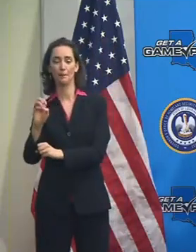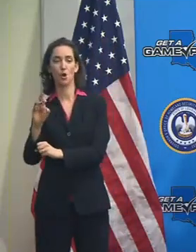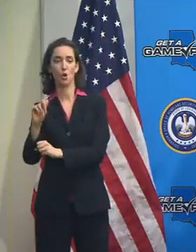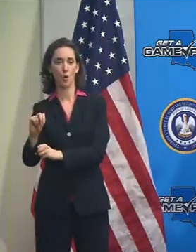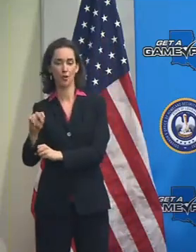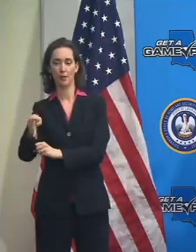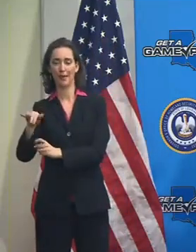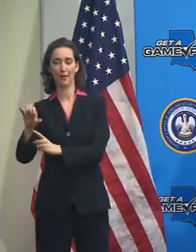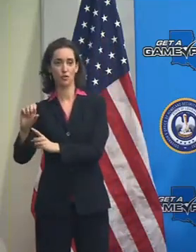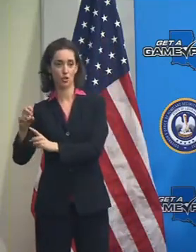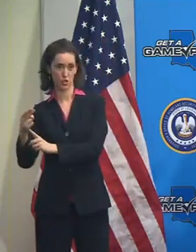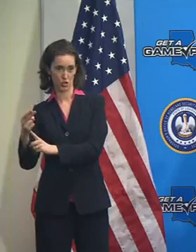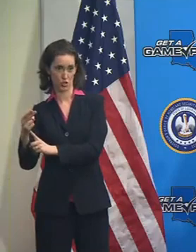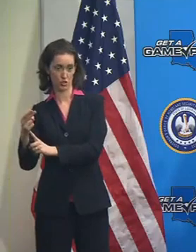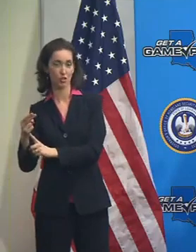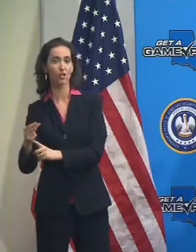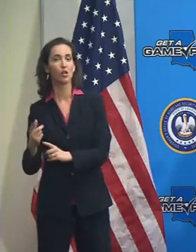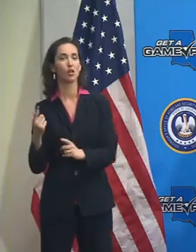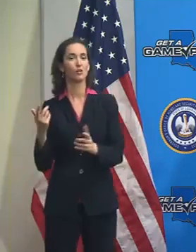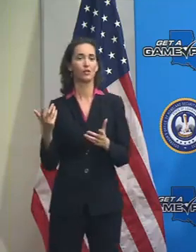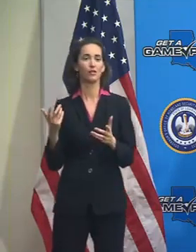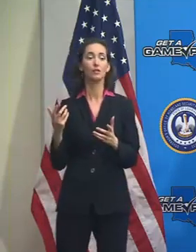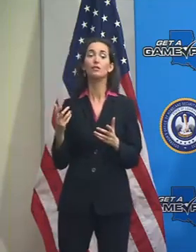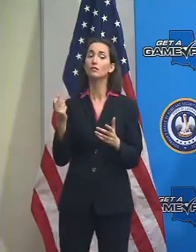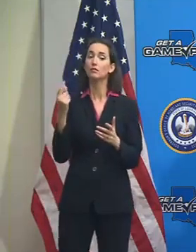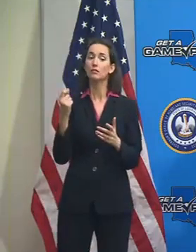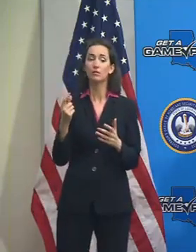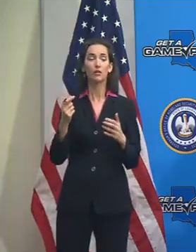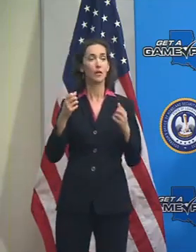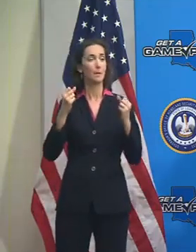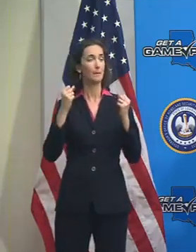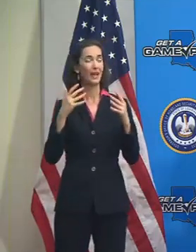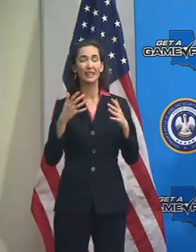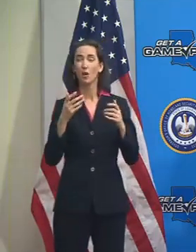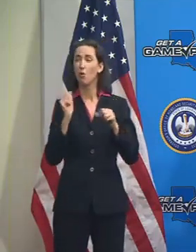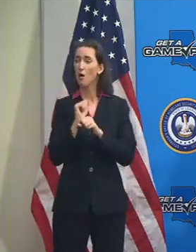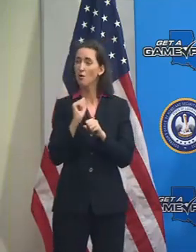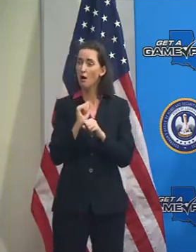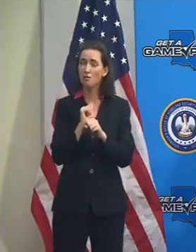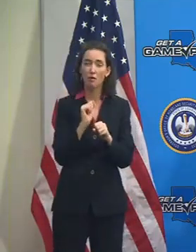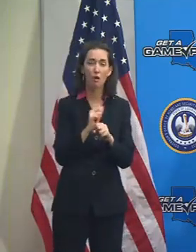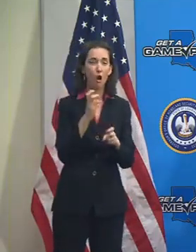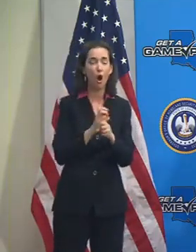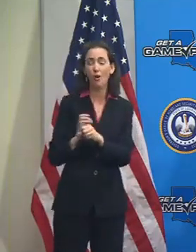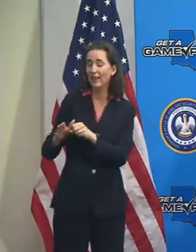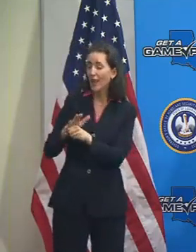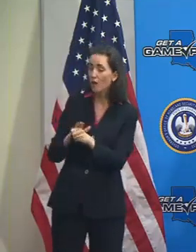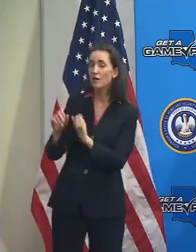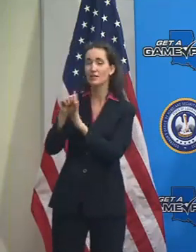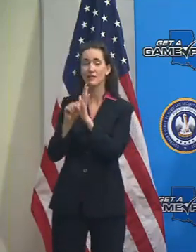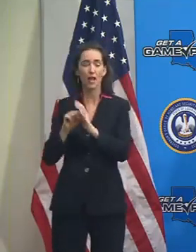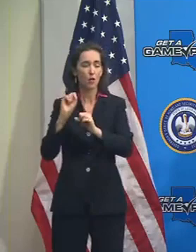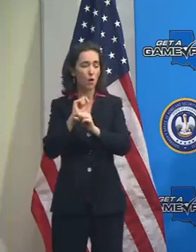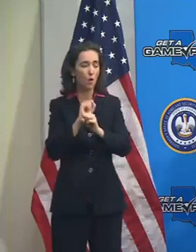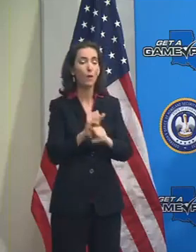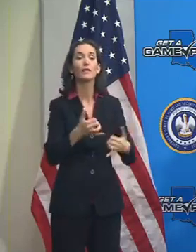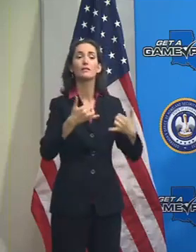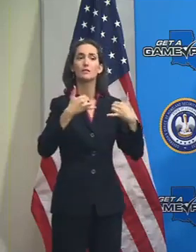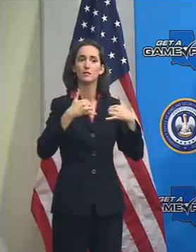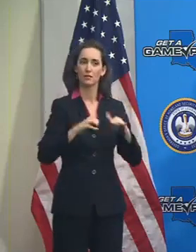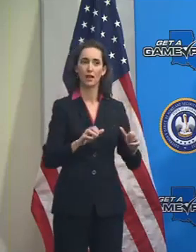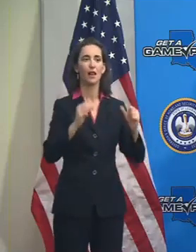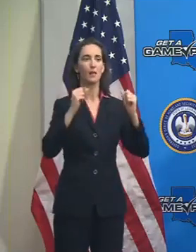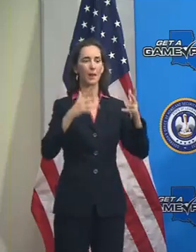that they would like to have. We also know that there remains, despite tremendous efforts by locals and by the state, there still remains a